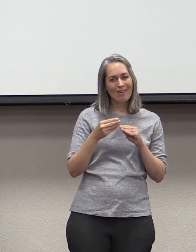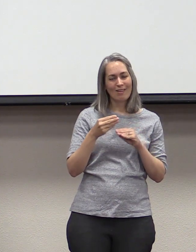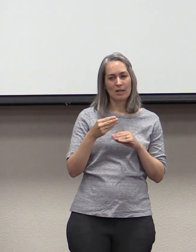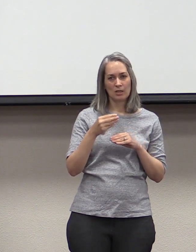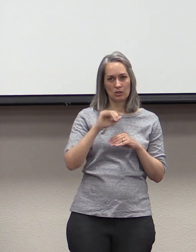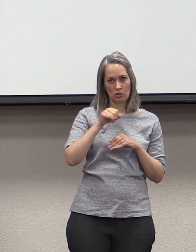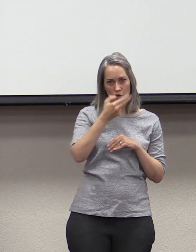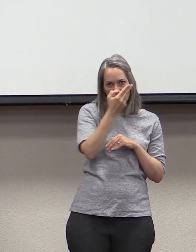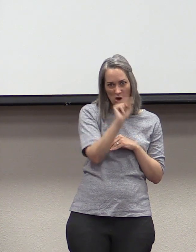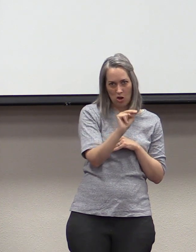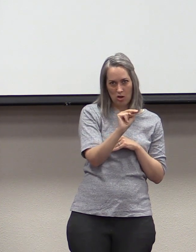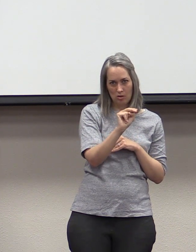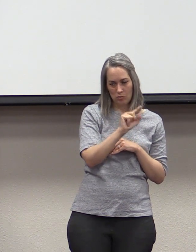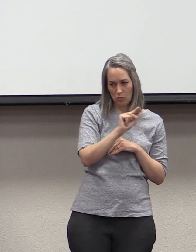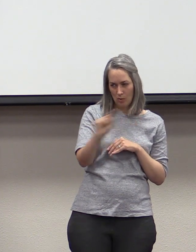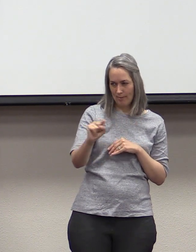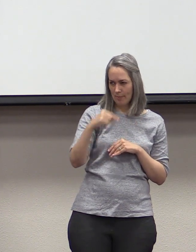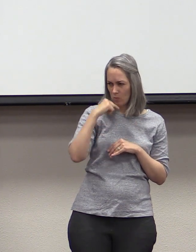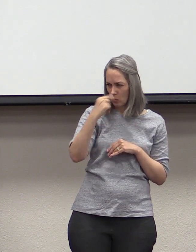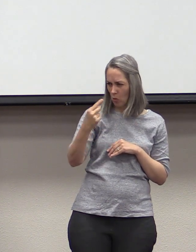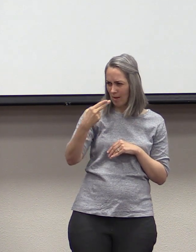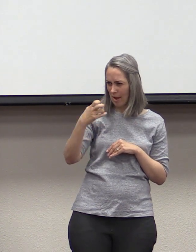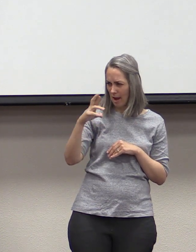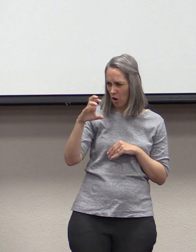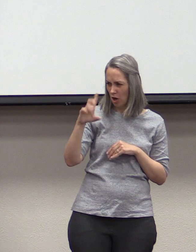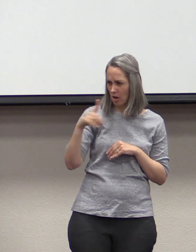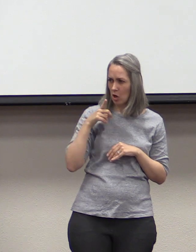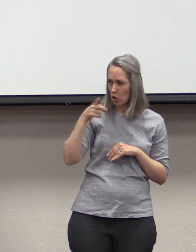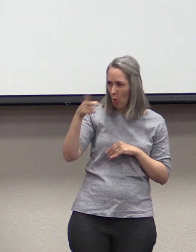John goes in and tells Herod he's a sinner.